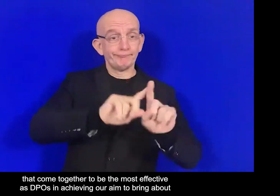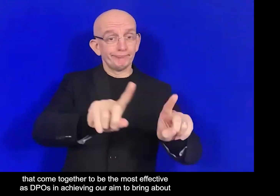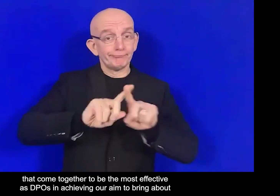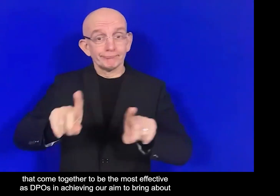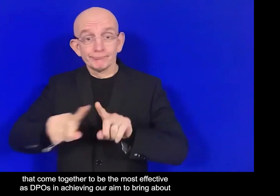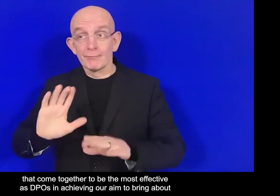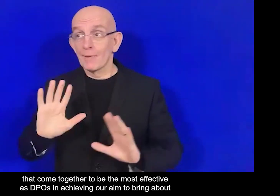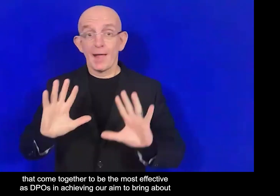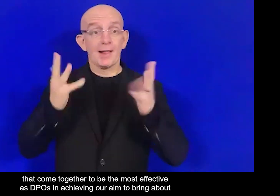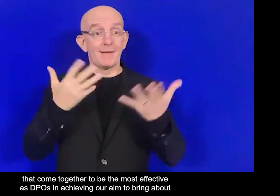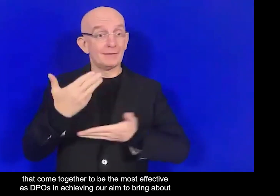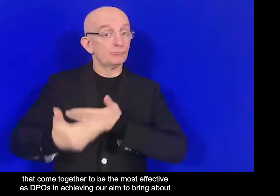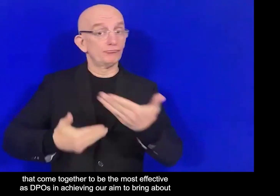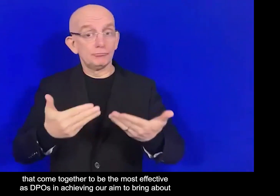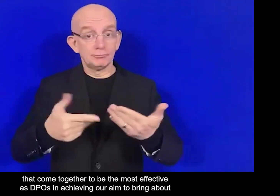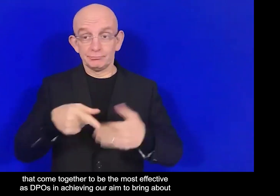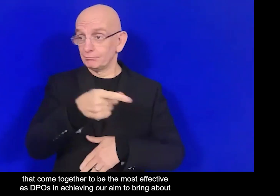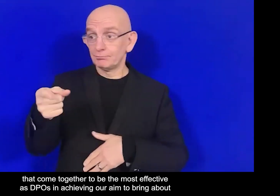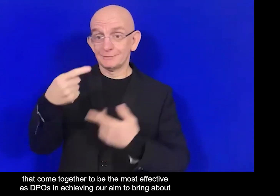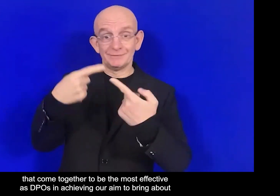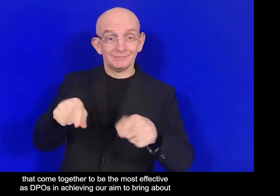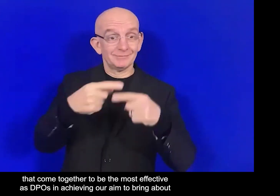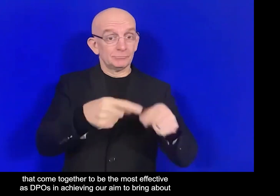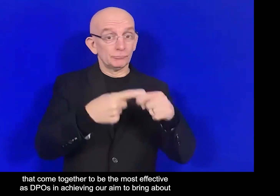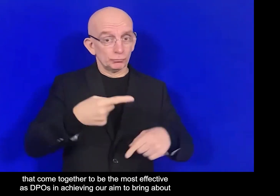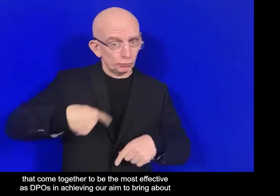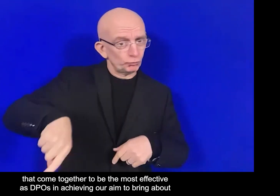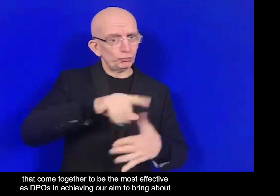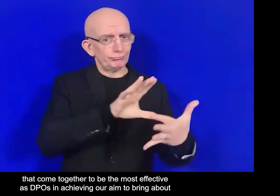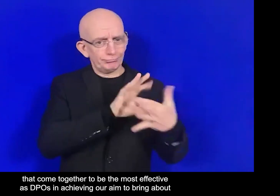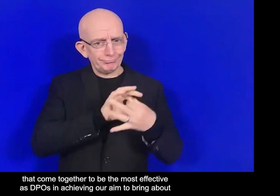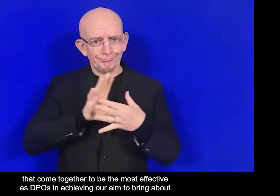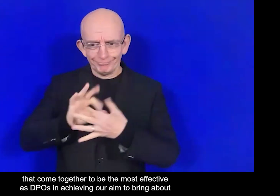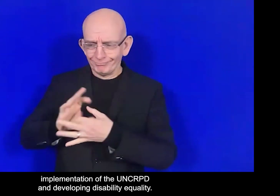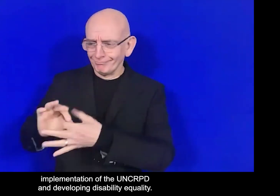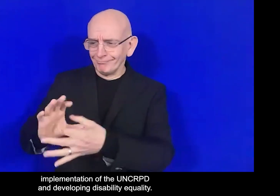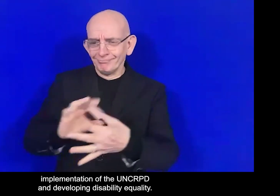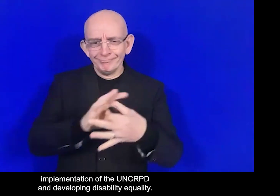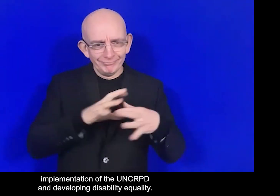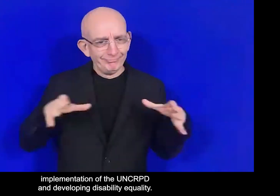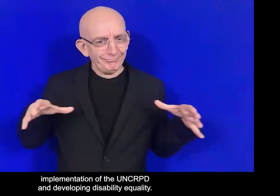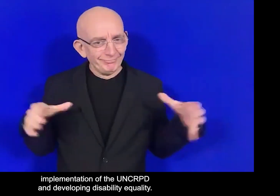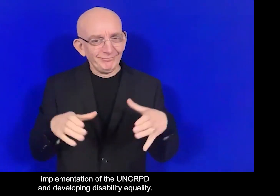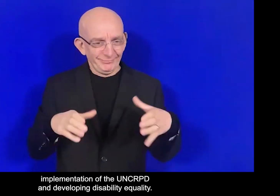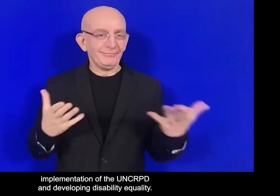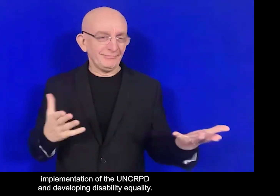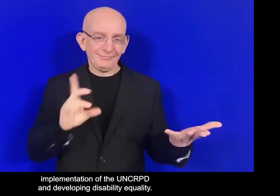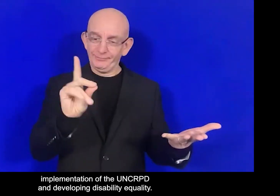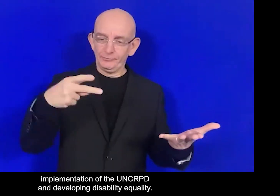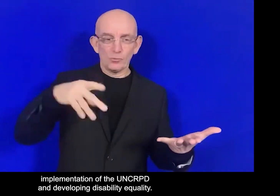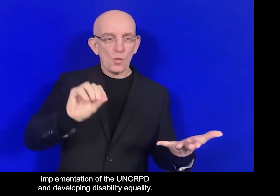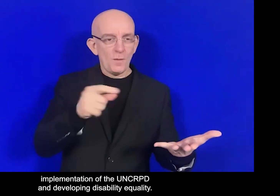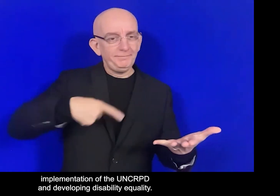effective as DPOs in achieving our aim to bring about implementation of